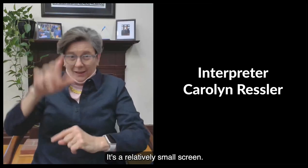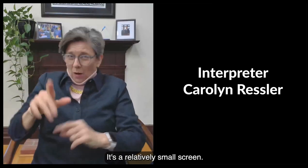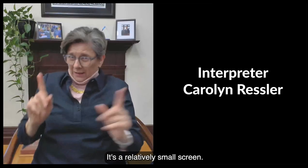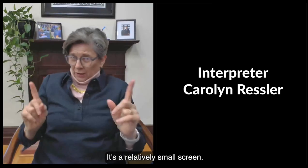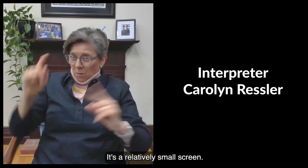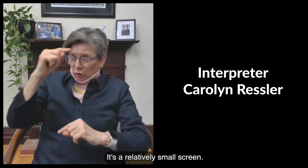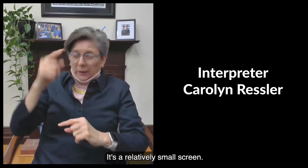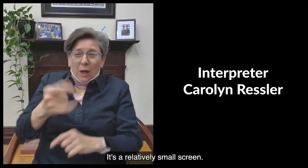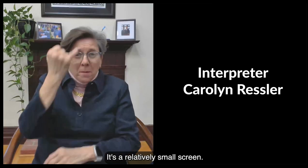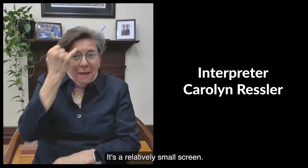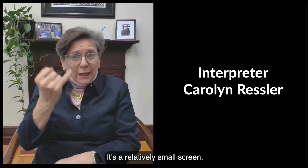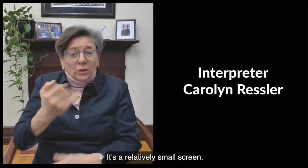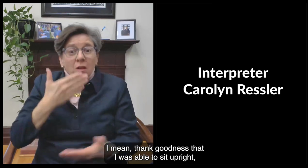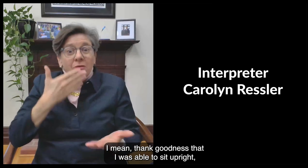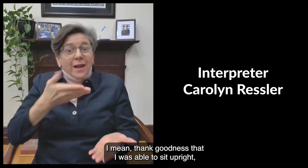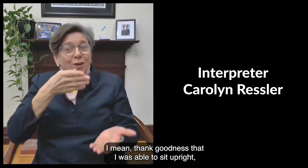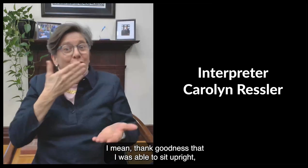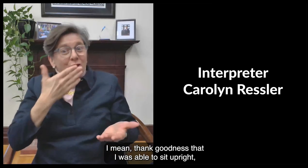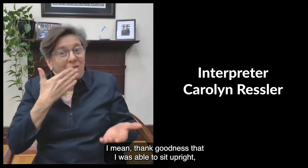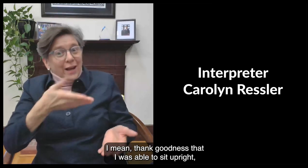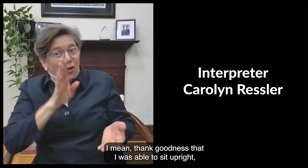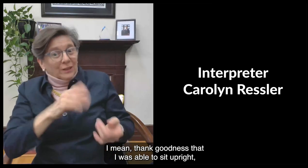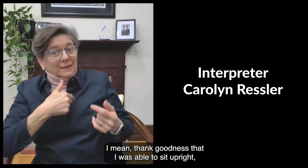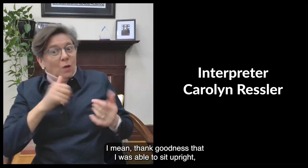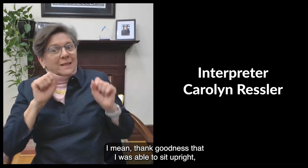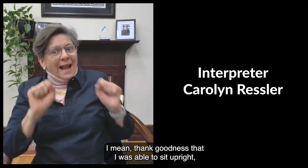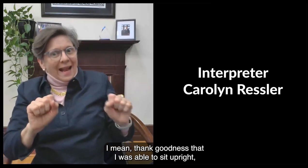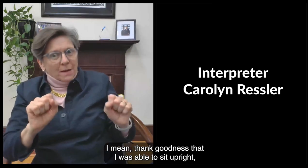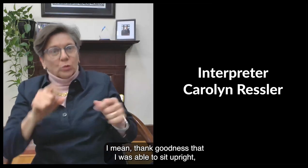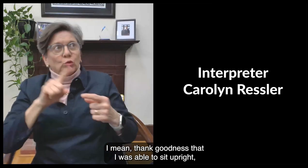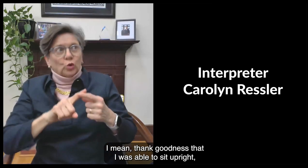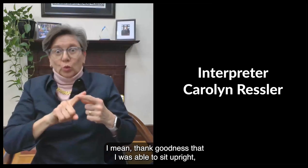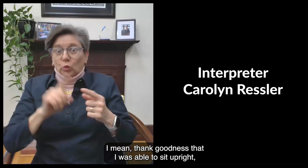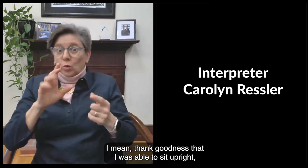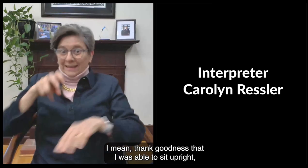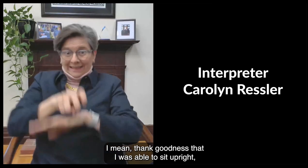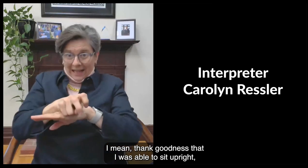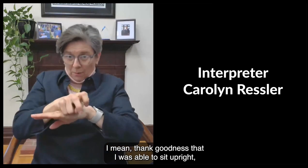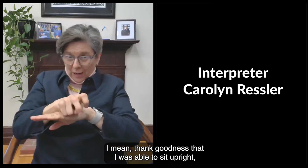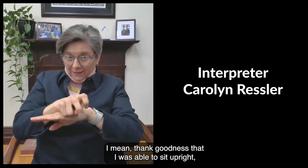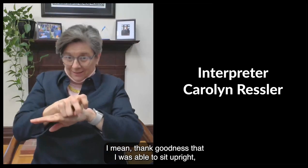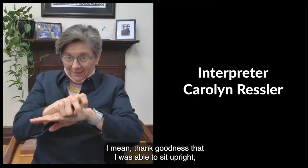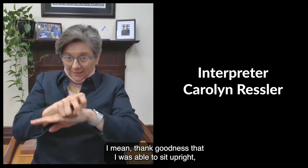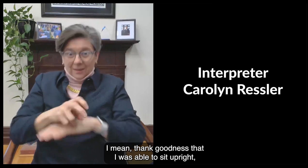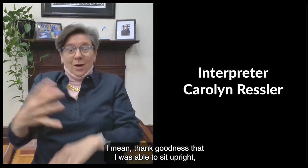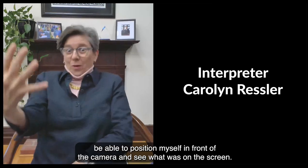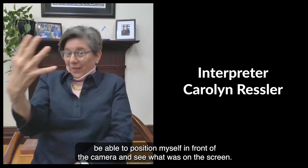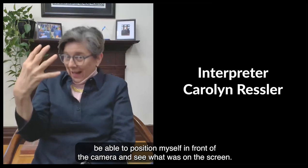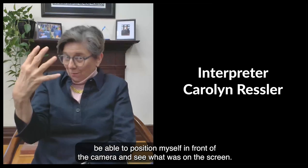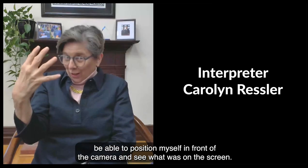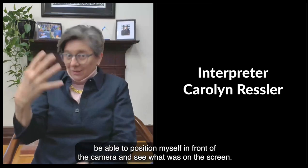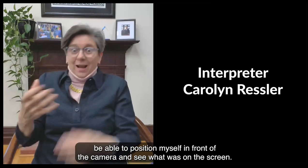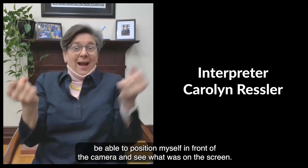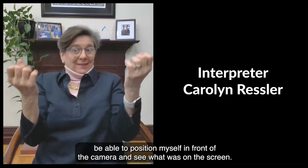So they brought to me a screen. It's a relatively small screen. I mean, and thank goodness that I was able to be able to